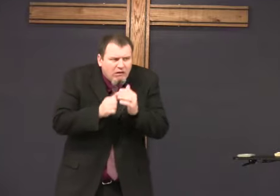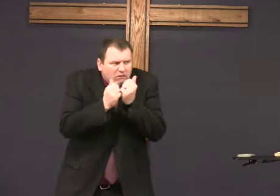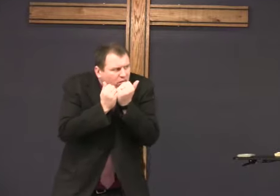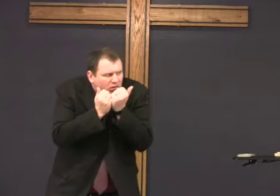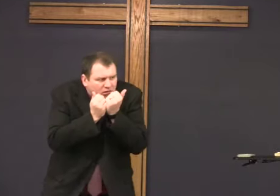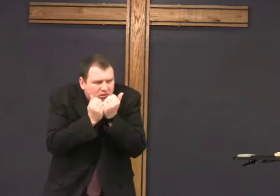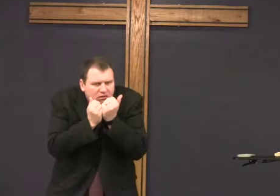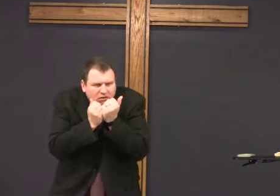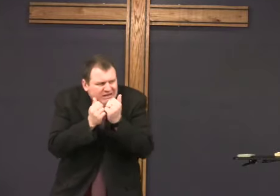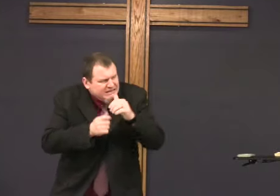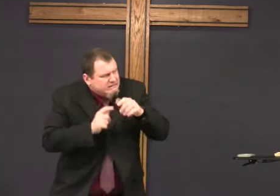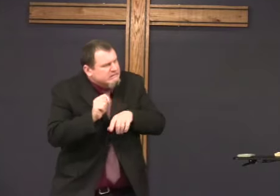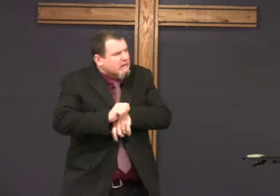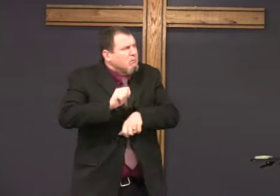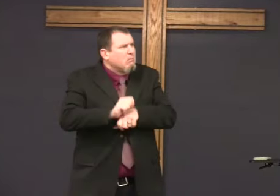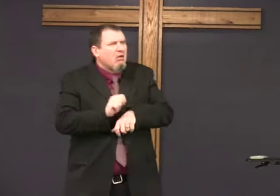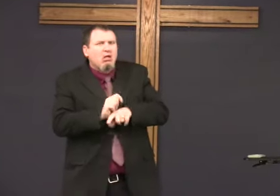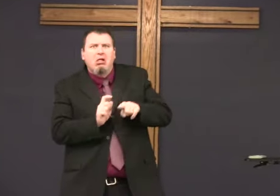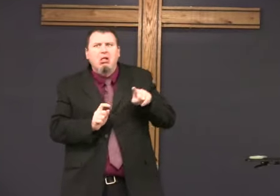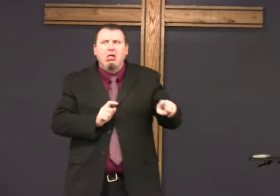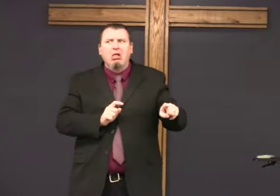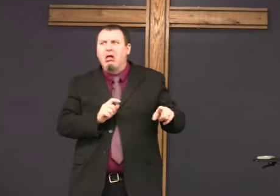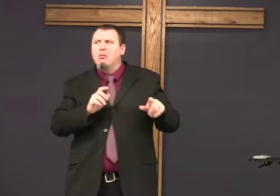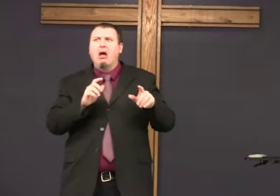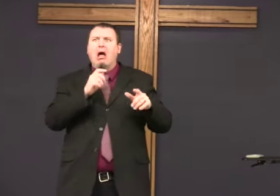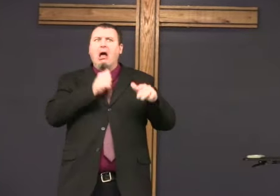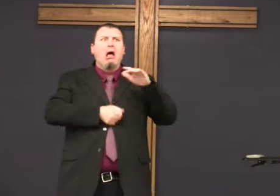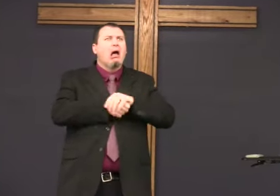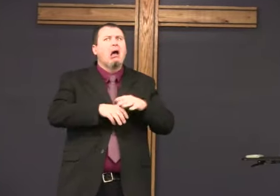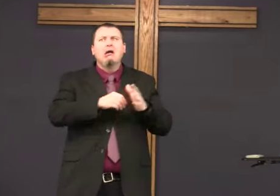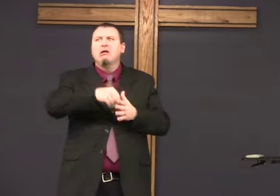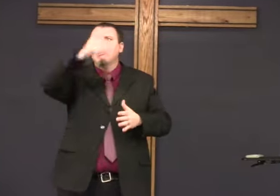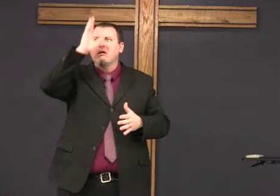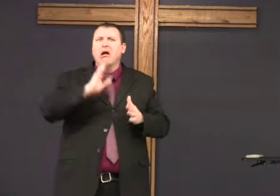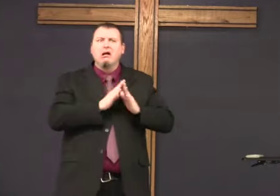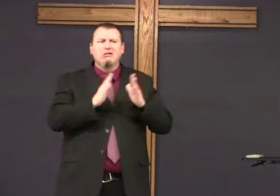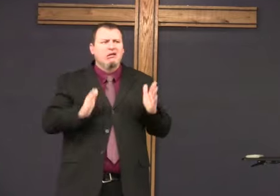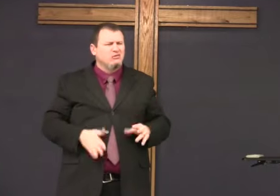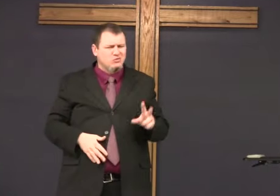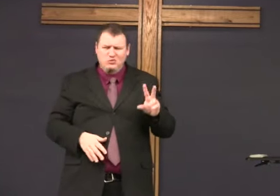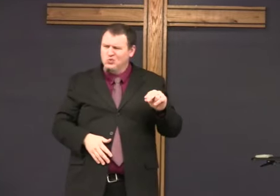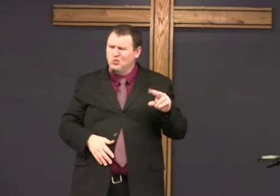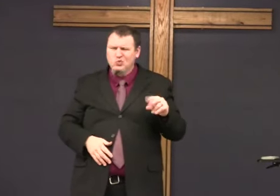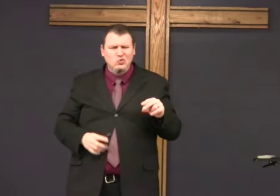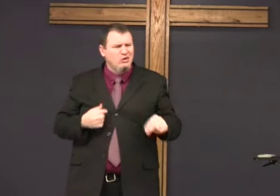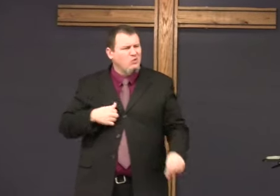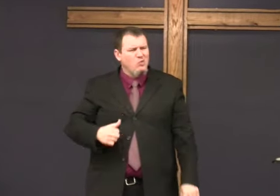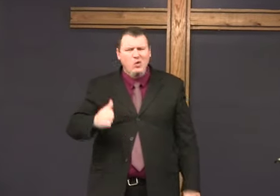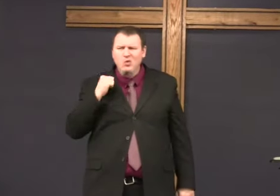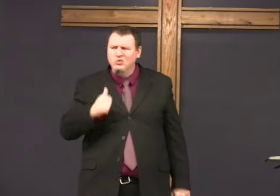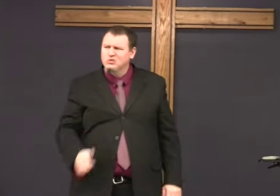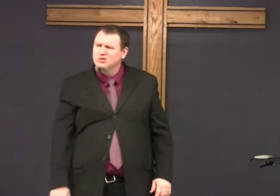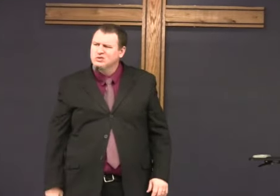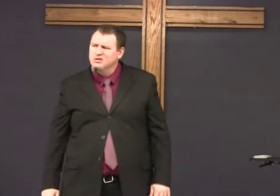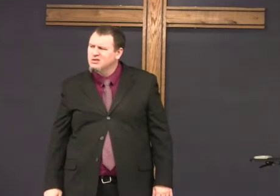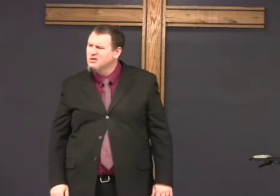I'm not going to go hide and be fearful and God's house and the